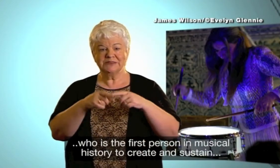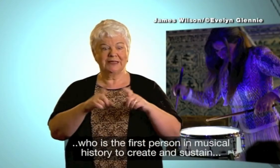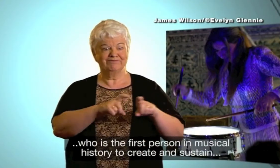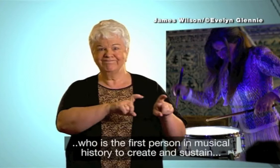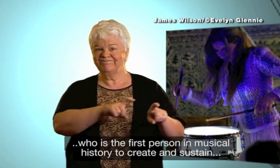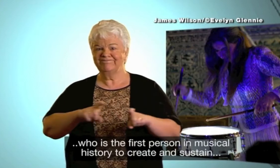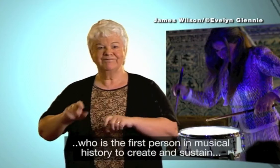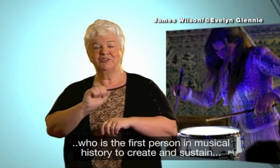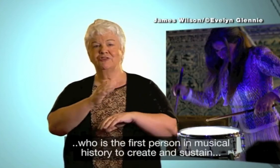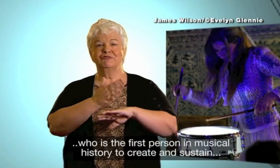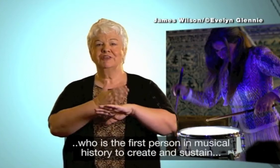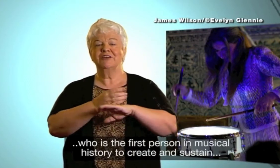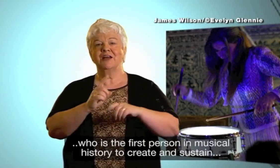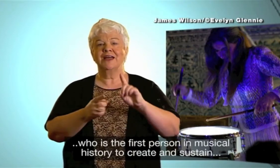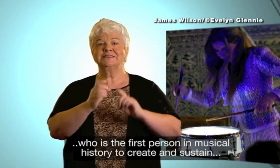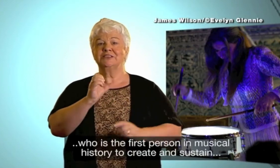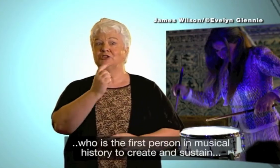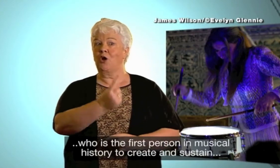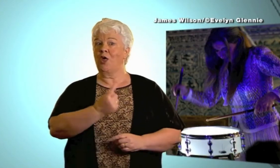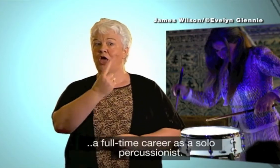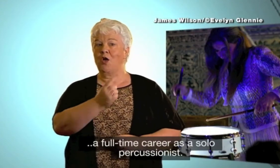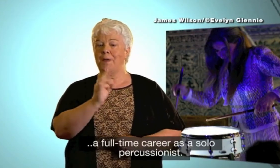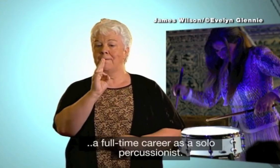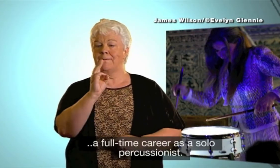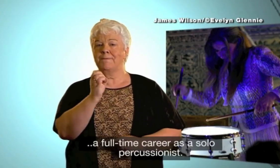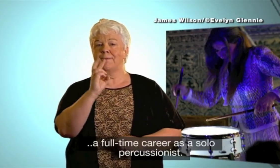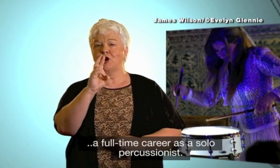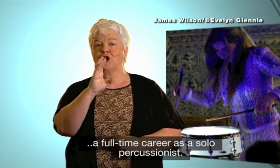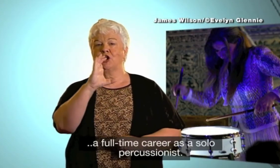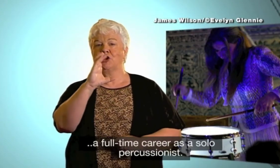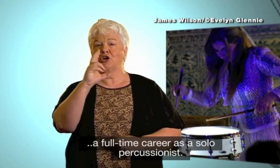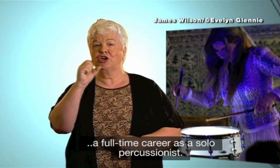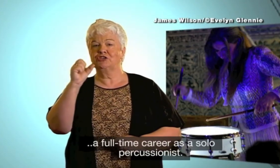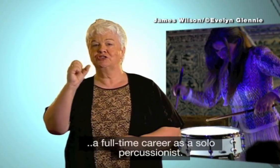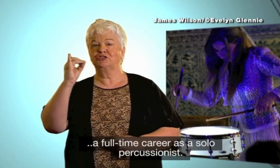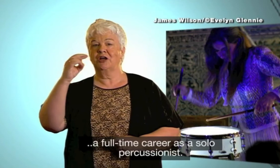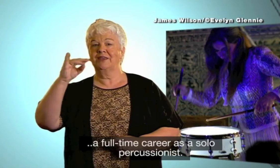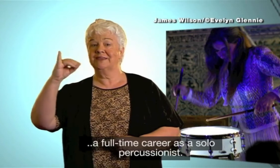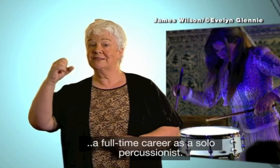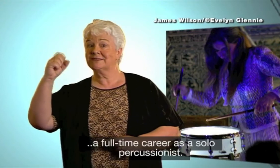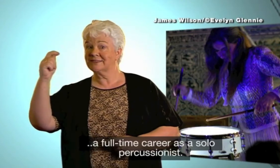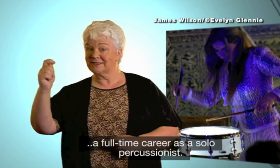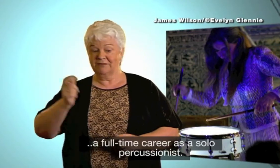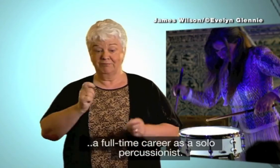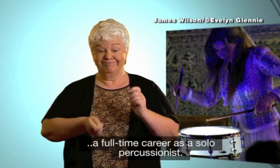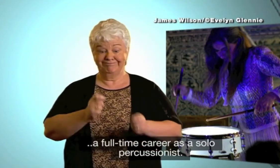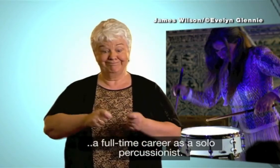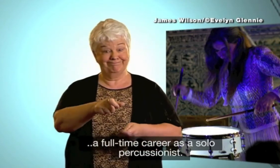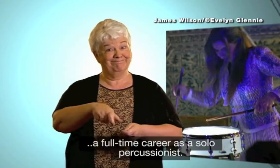create and sustain a full-time career as a solo percussionist.